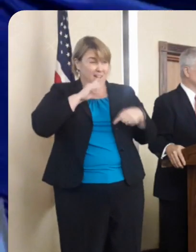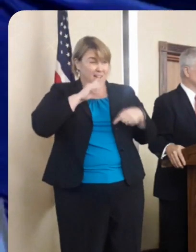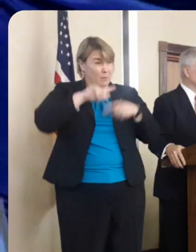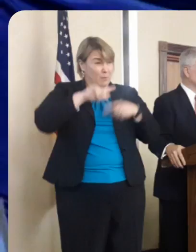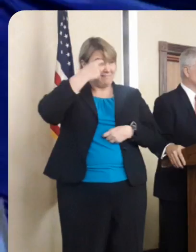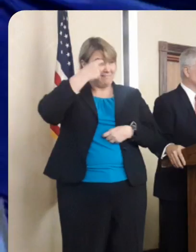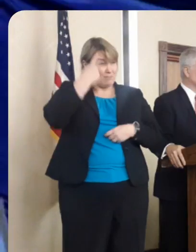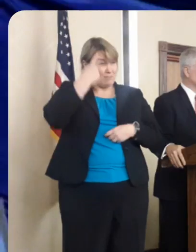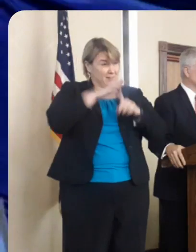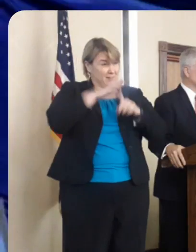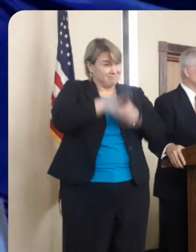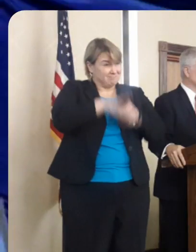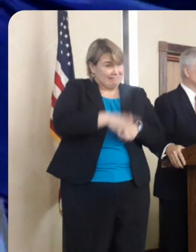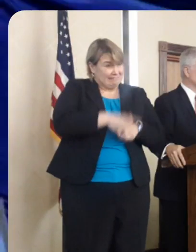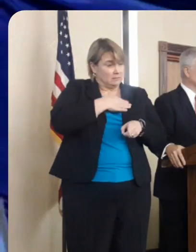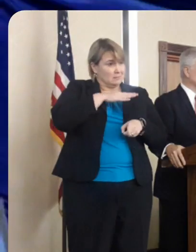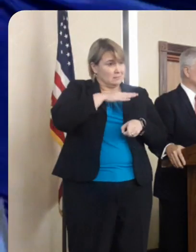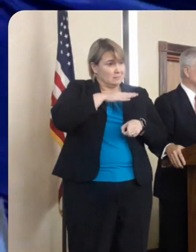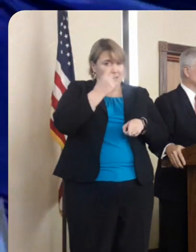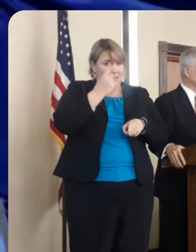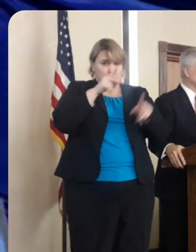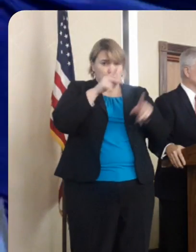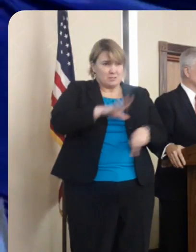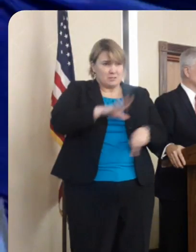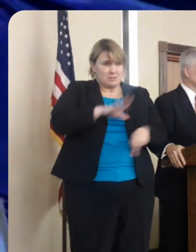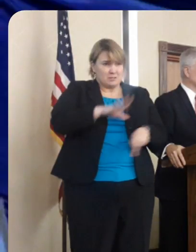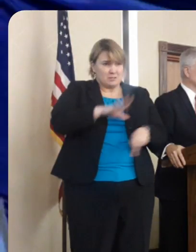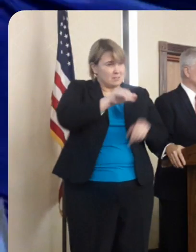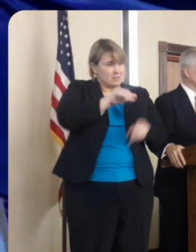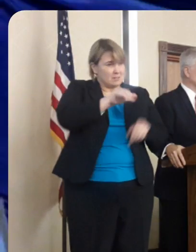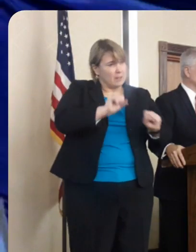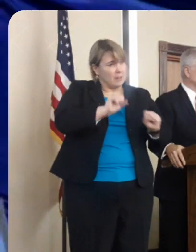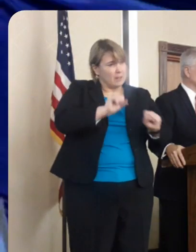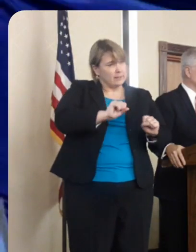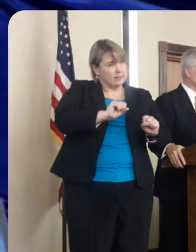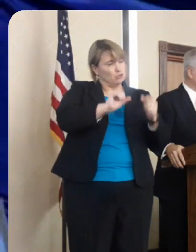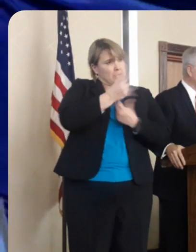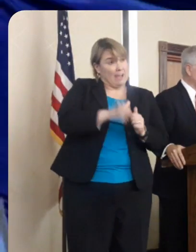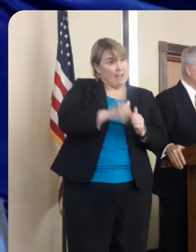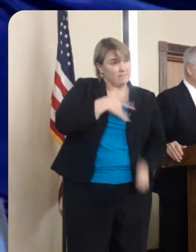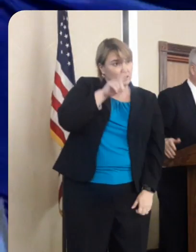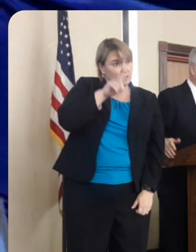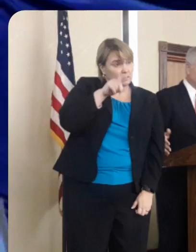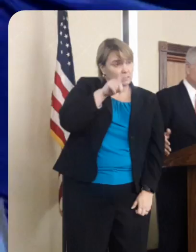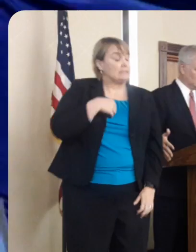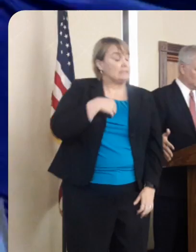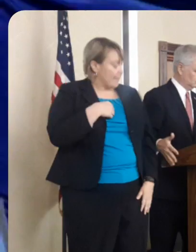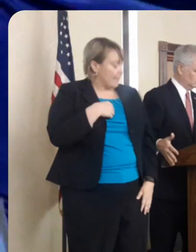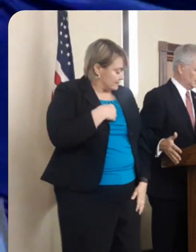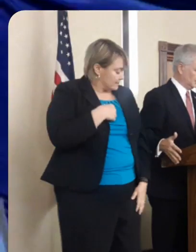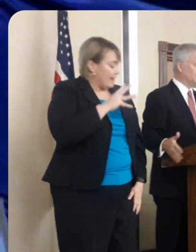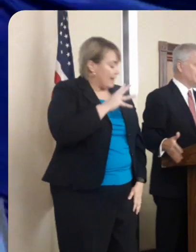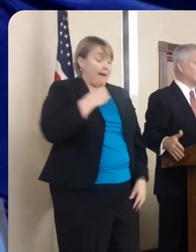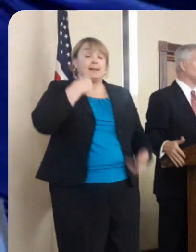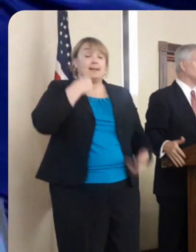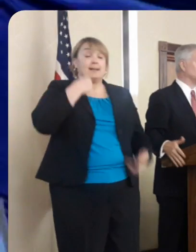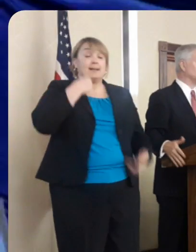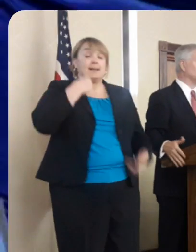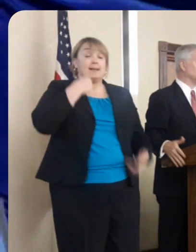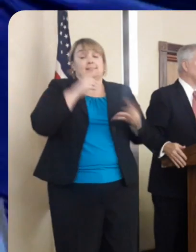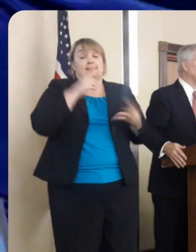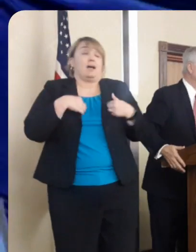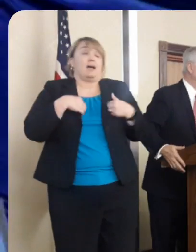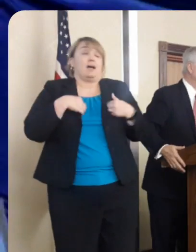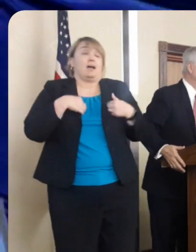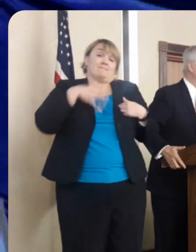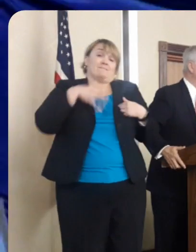of someone to speak how they feel. Right, and so I said, I don't feel like First Amendment. I mean, you had